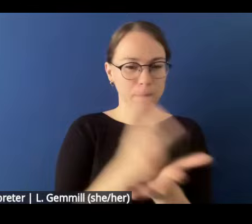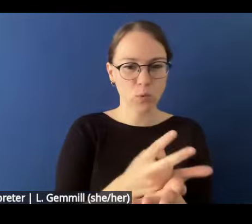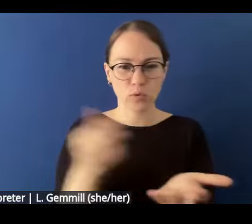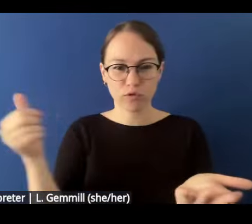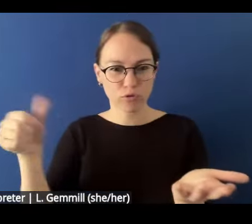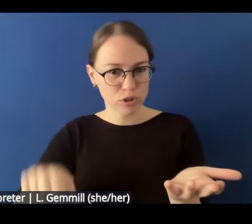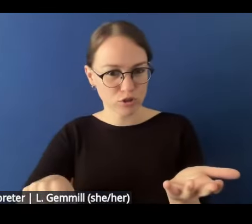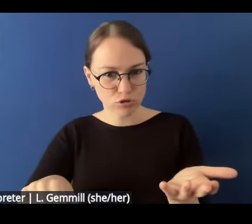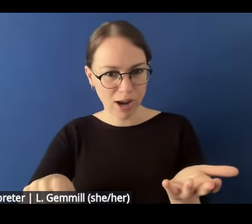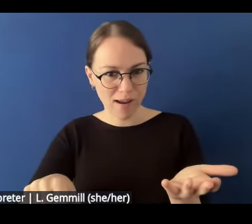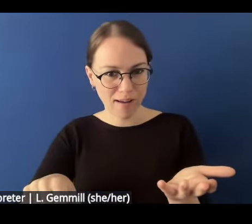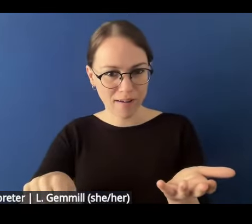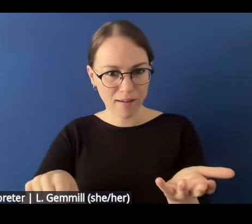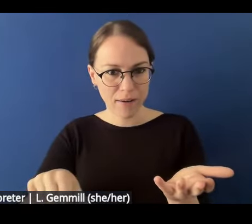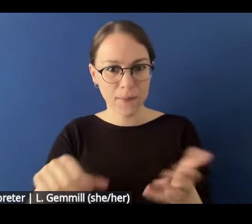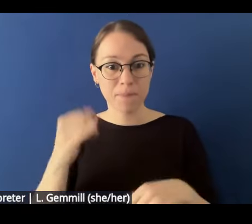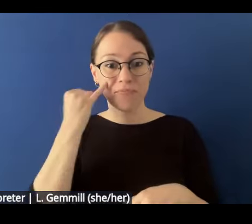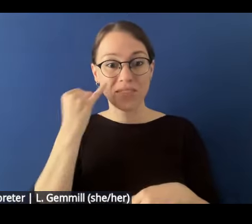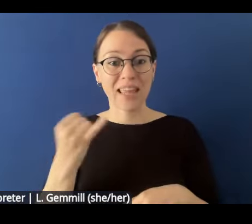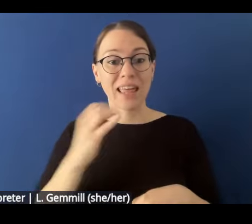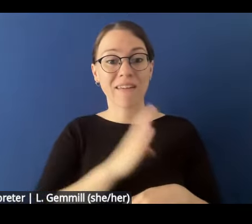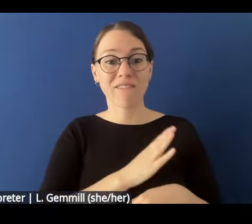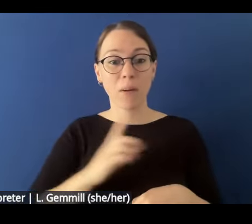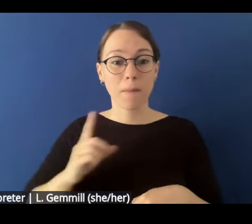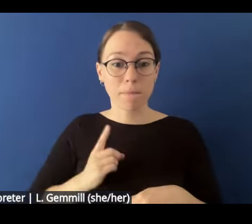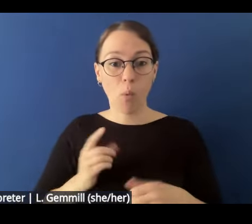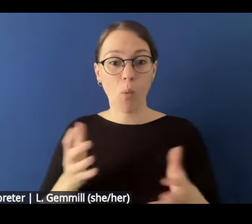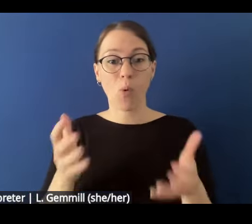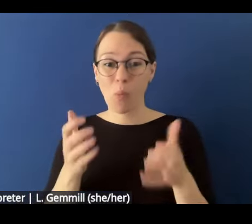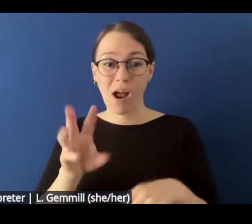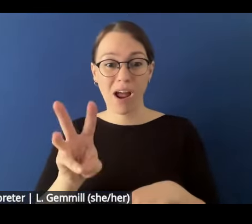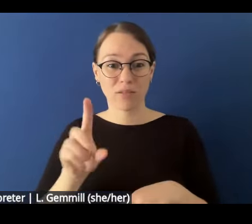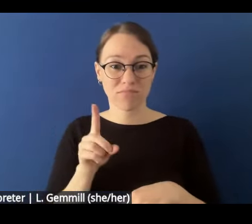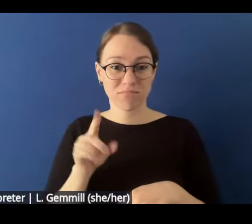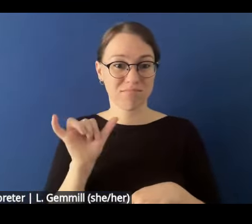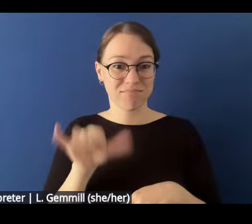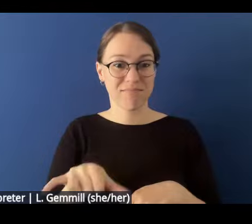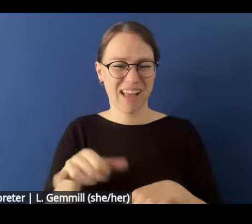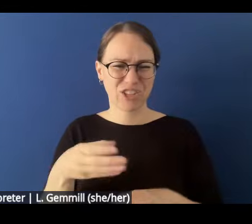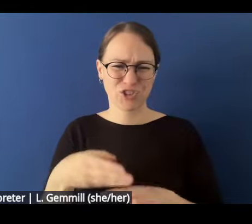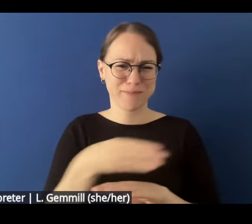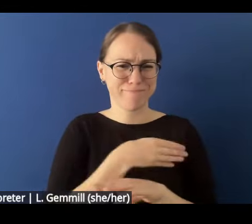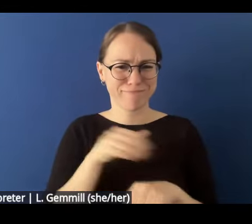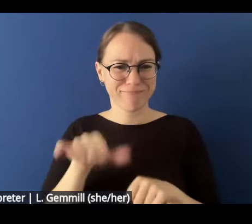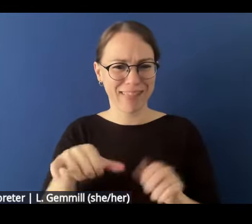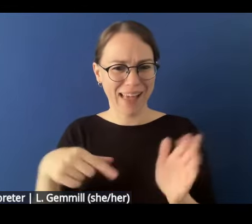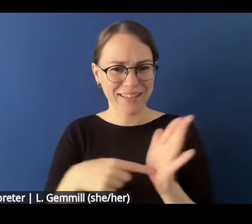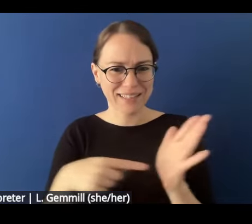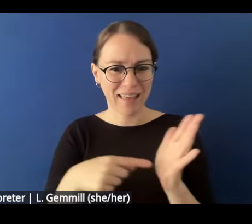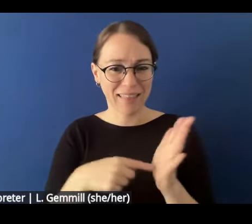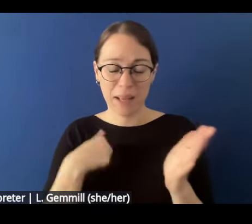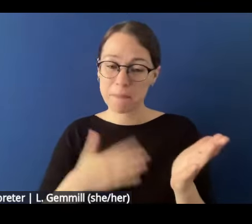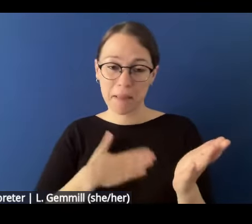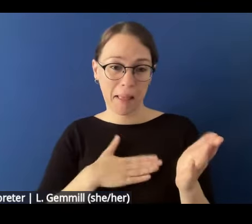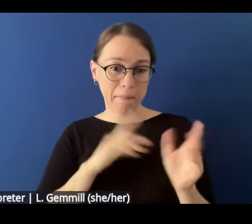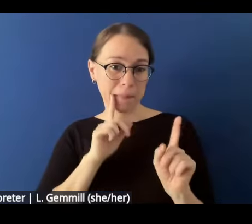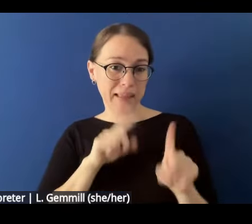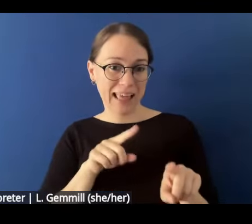prior approval, that deadline. Happy to answer any questions about any of the materials or the issues that the board has